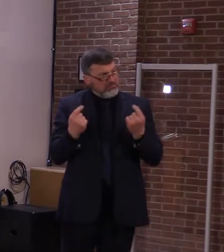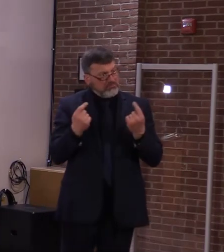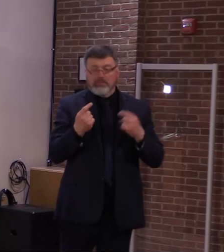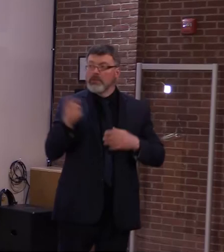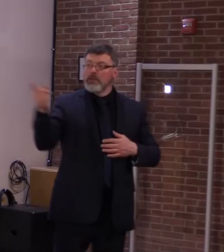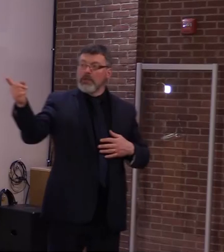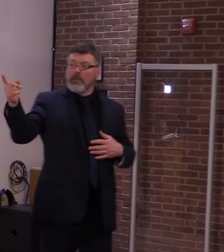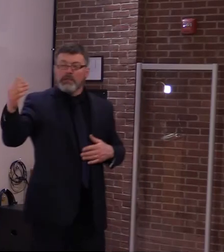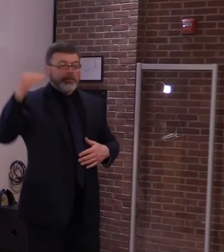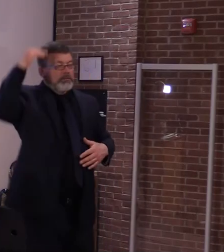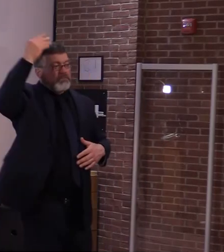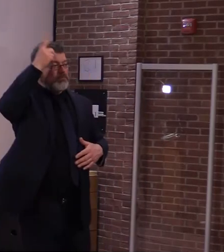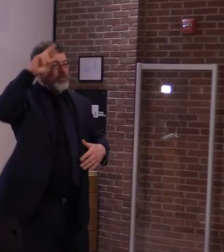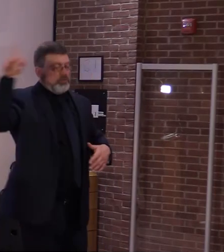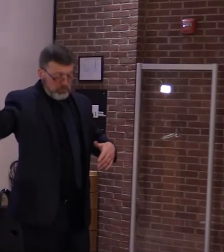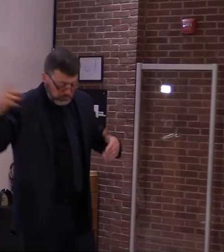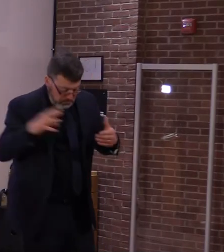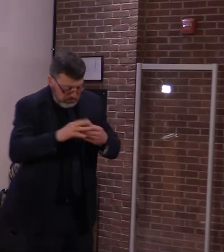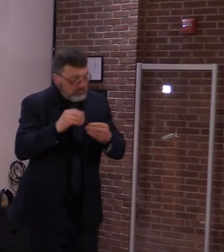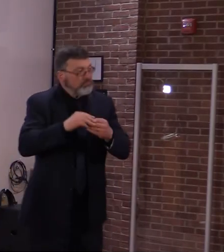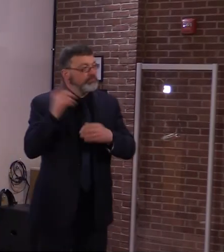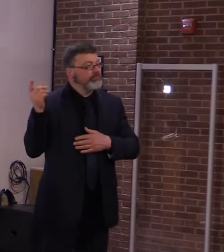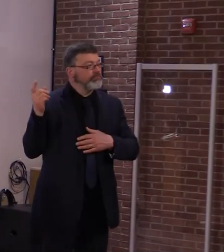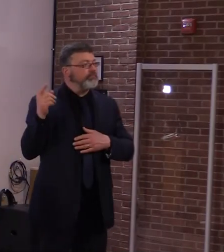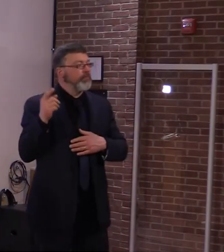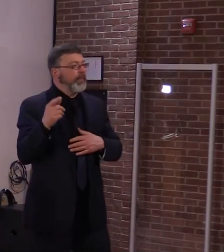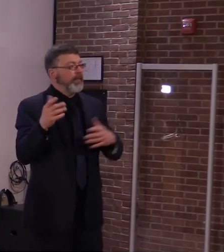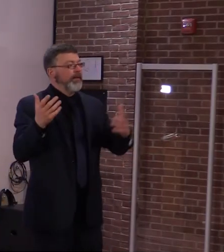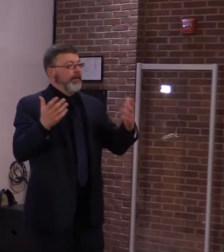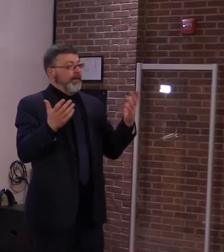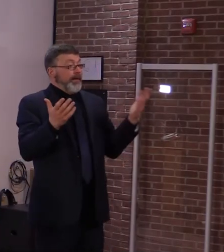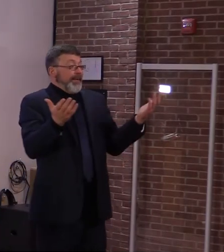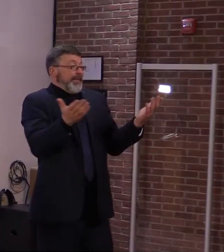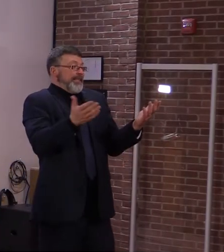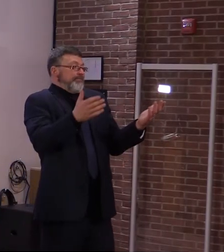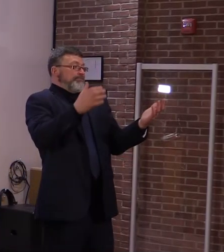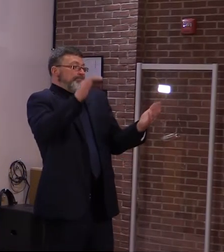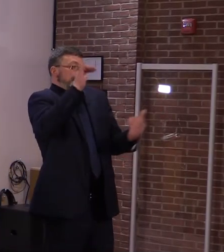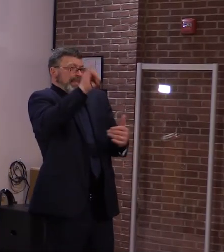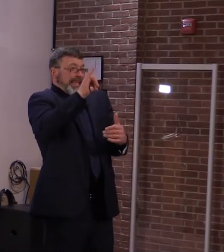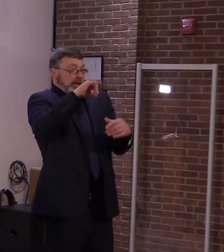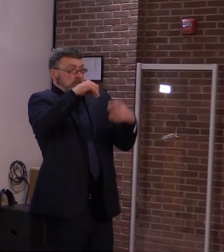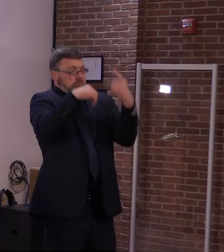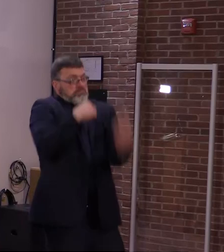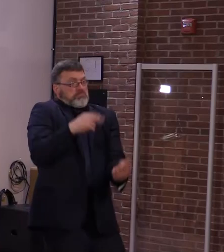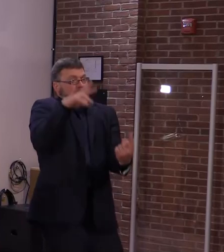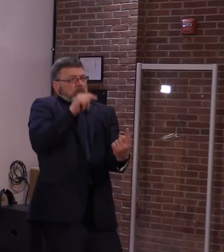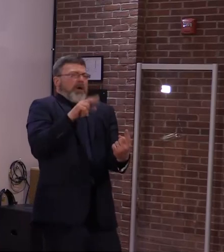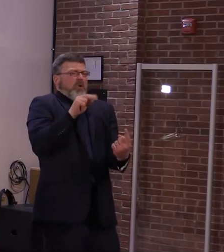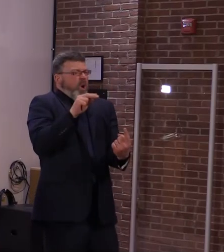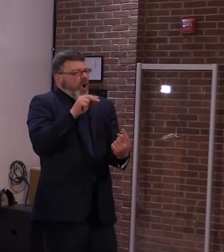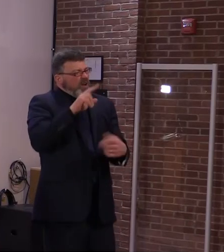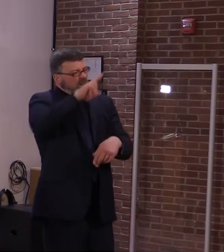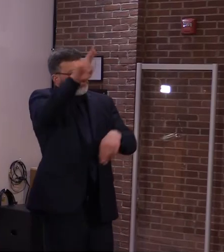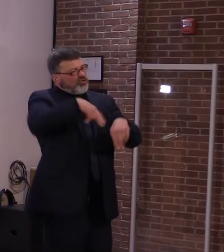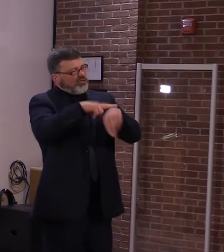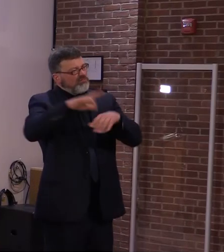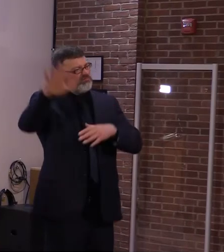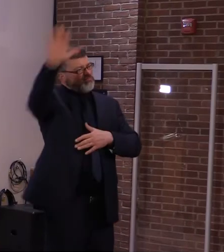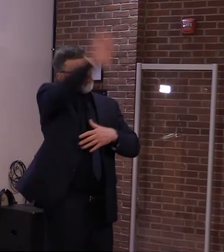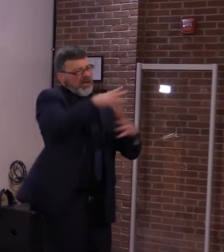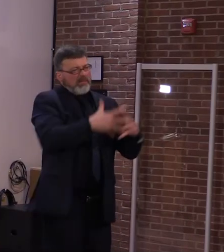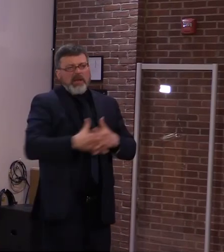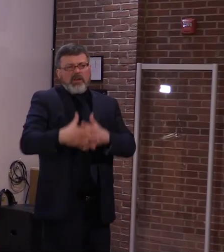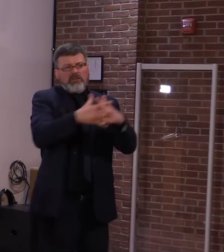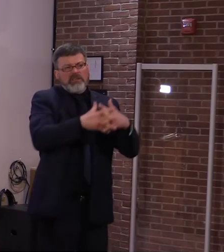Yeah, I'm glad you mentioned that this has been observed lots of places, not just Vermont. If you think about the earliest